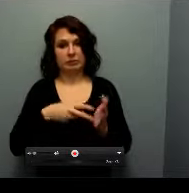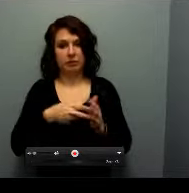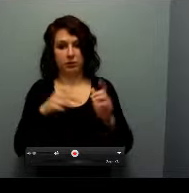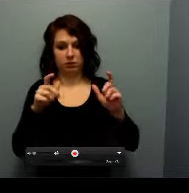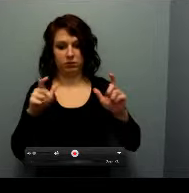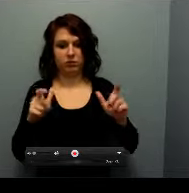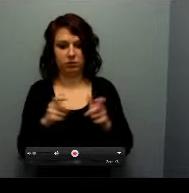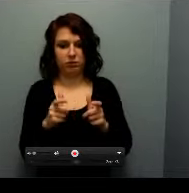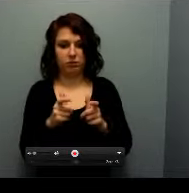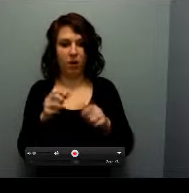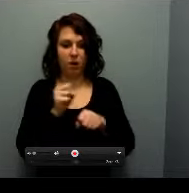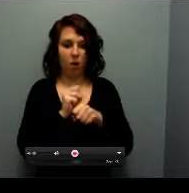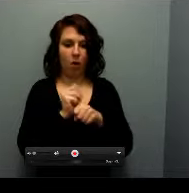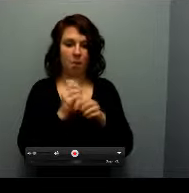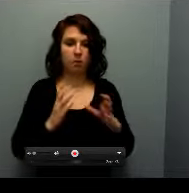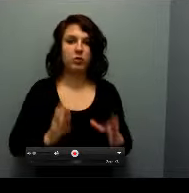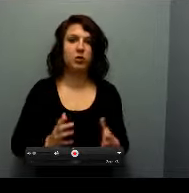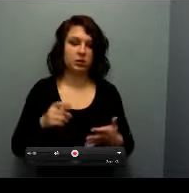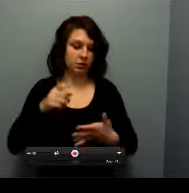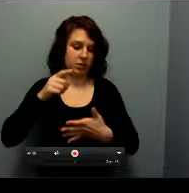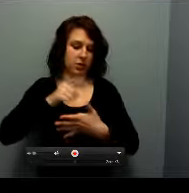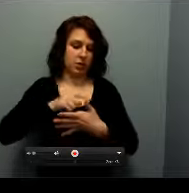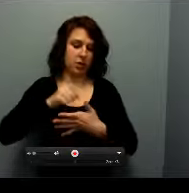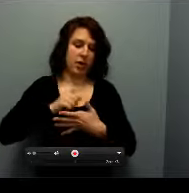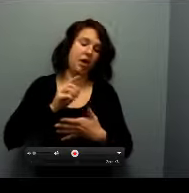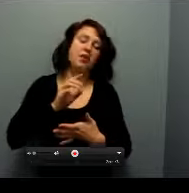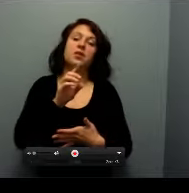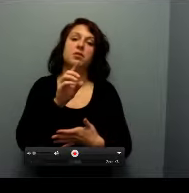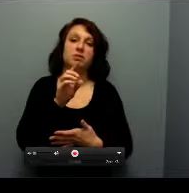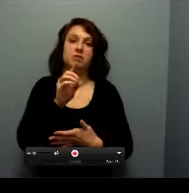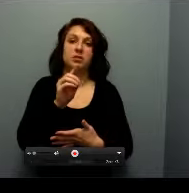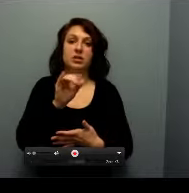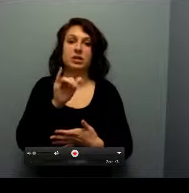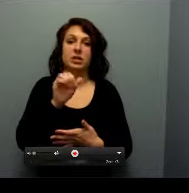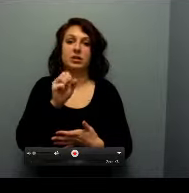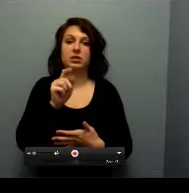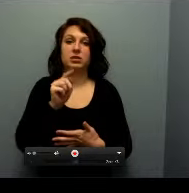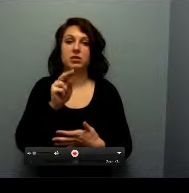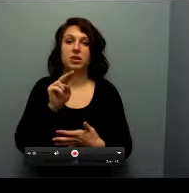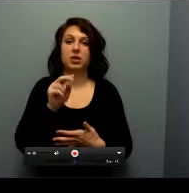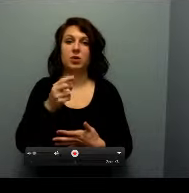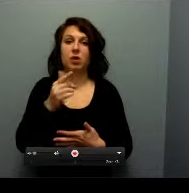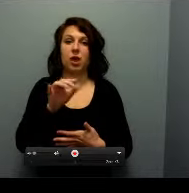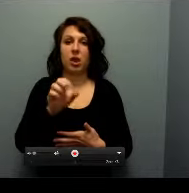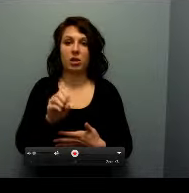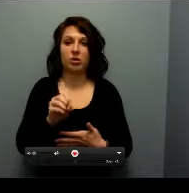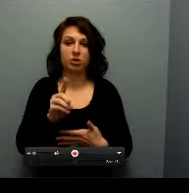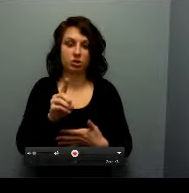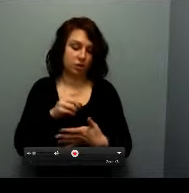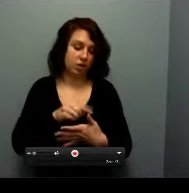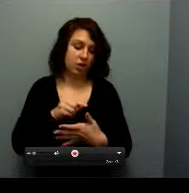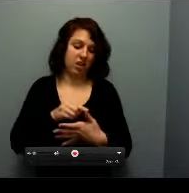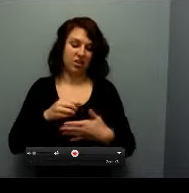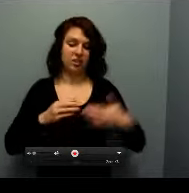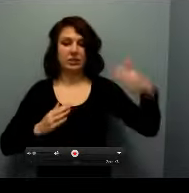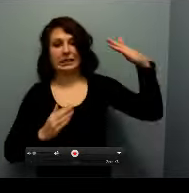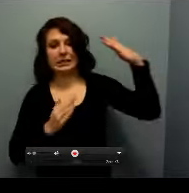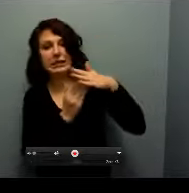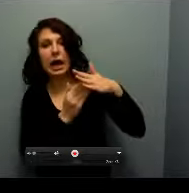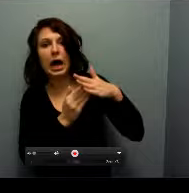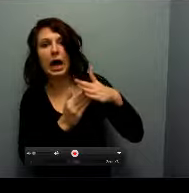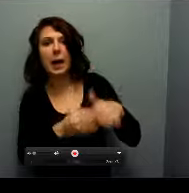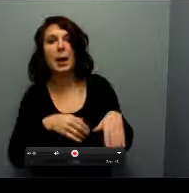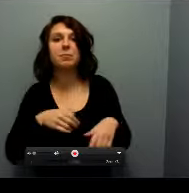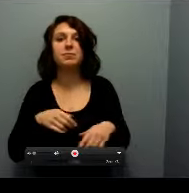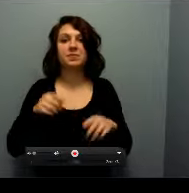We have distinguished, which is our top rating. This is your star. Okay? This is somebody